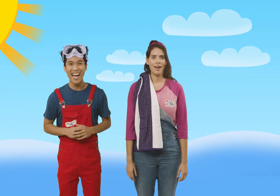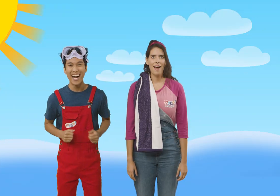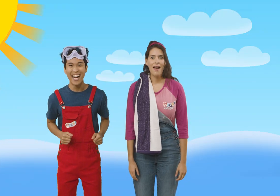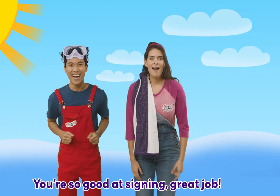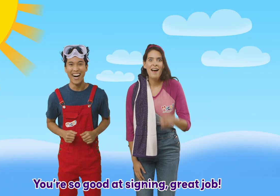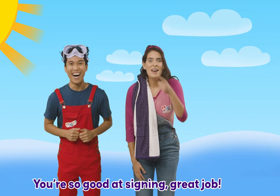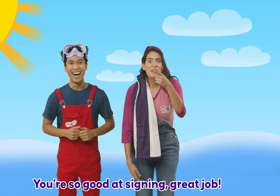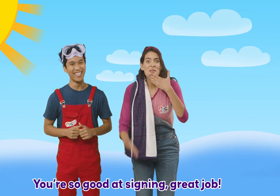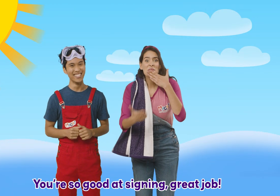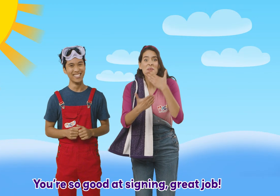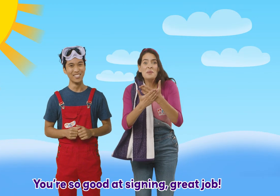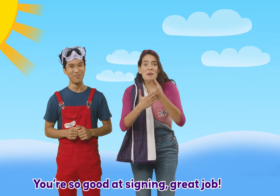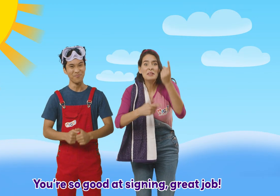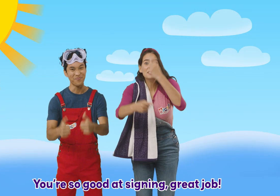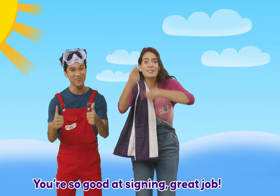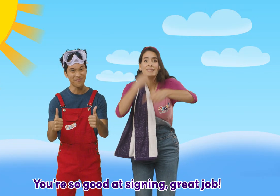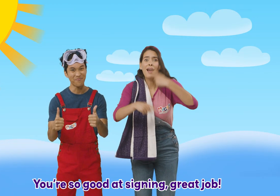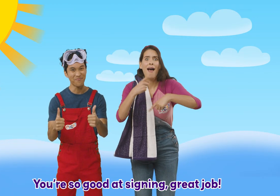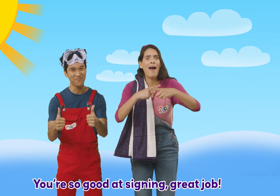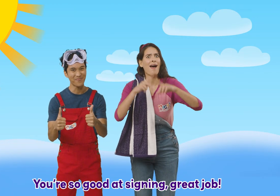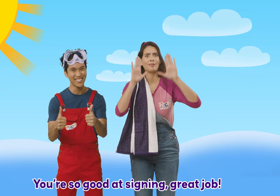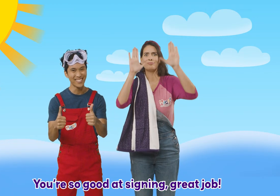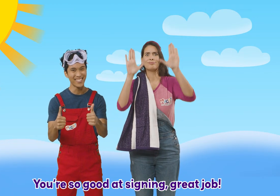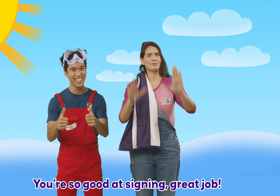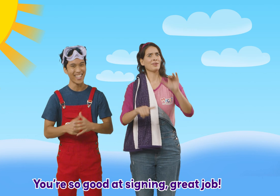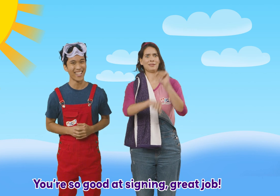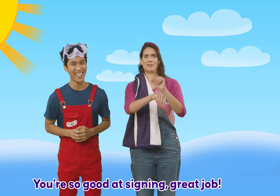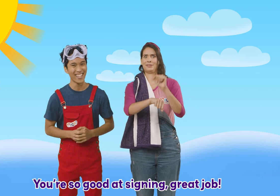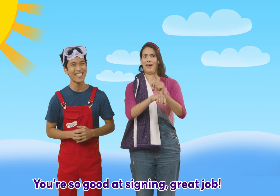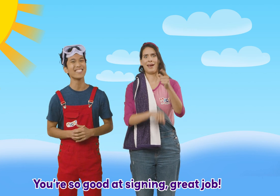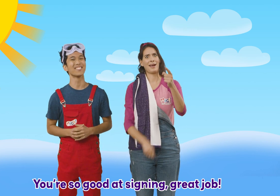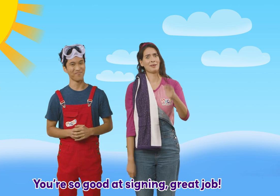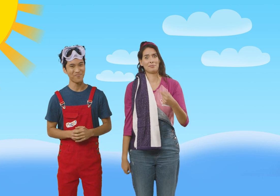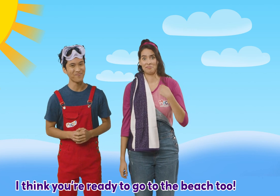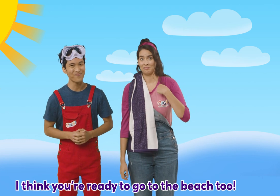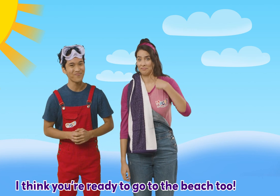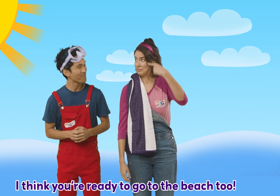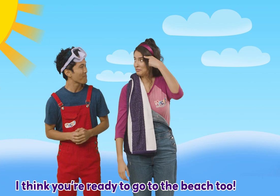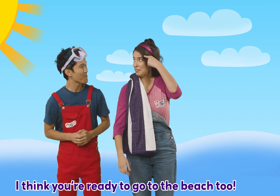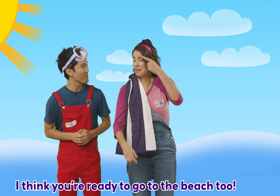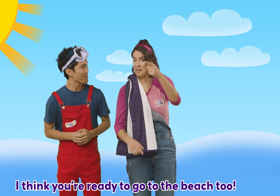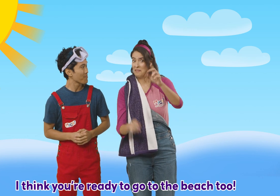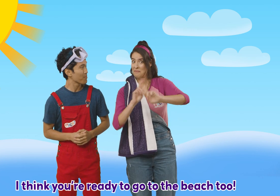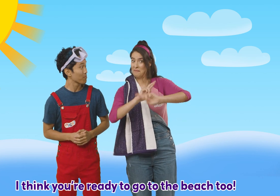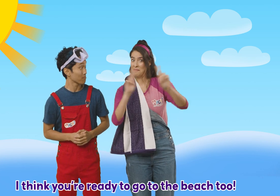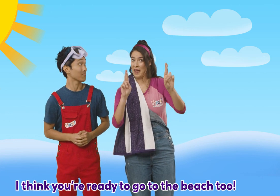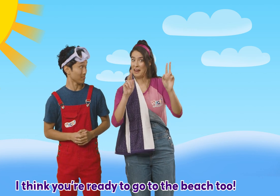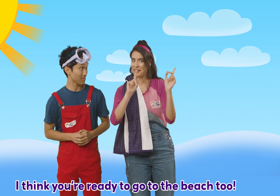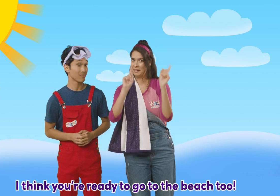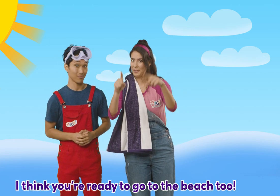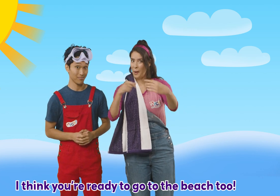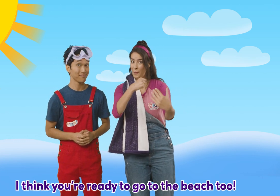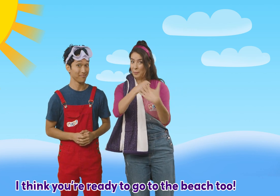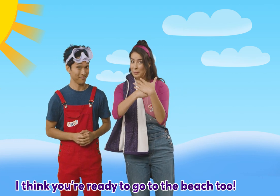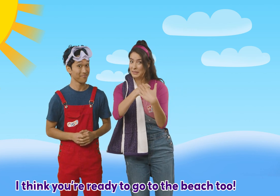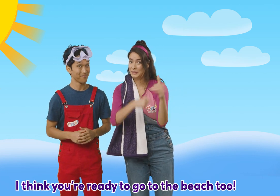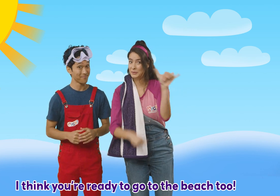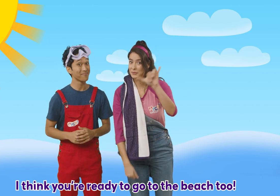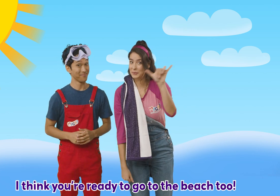You're so good at signing. Great job. I think you're ready to go to the beach too.